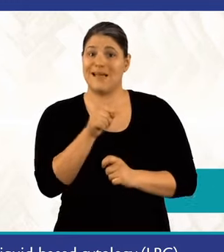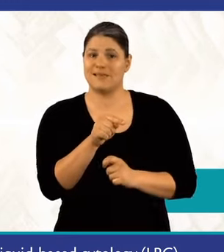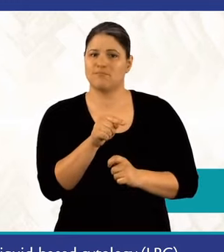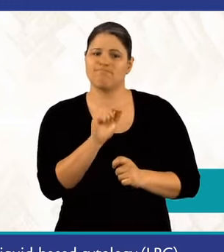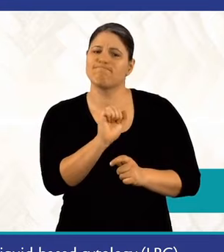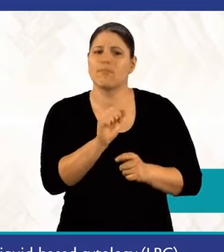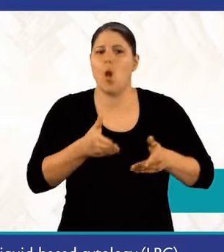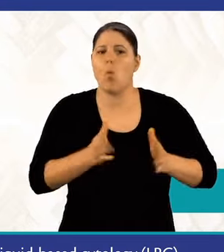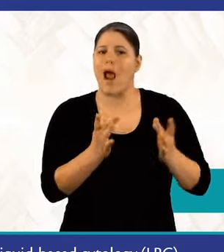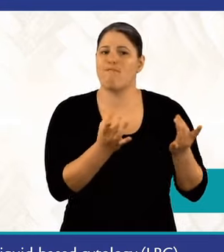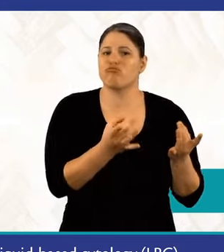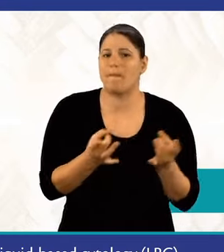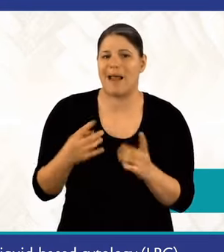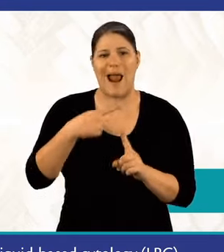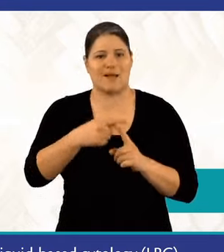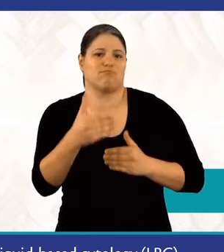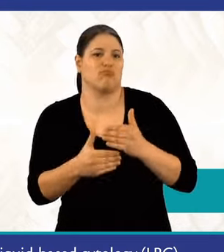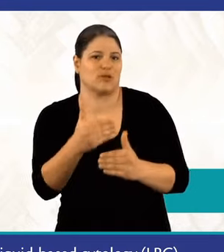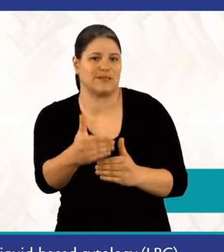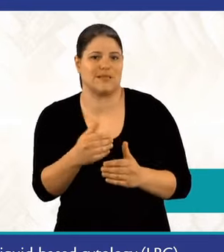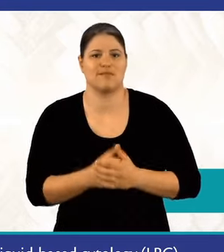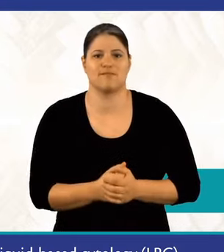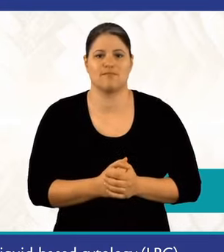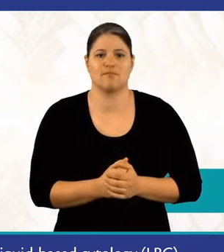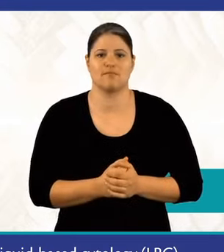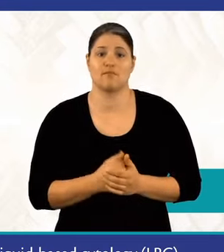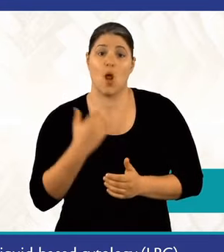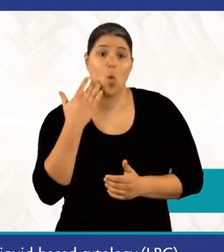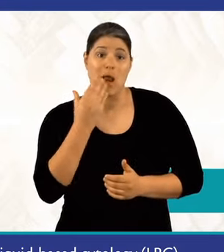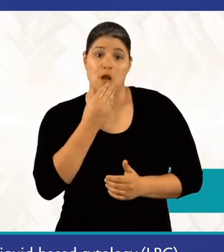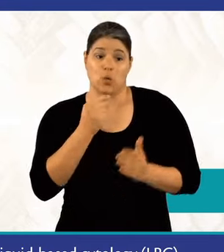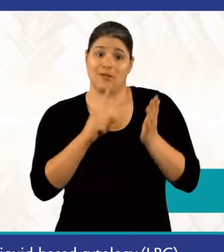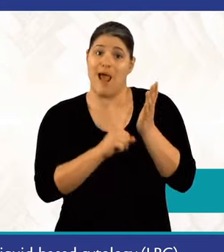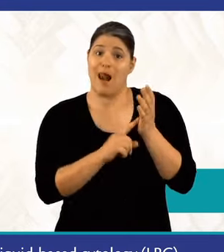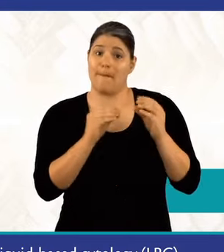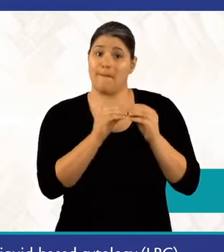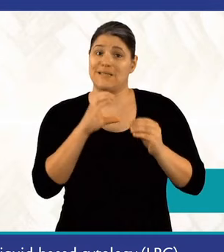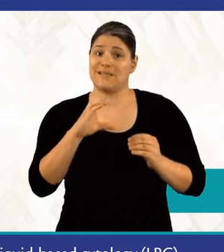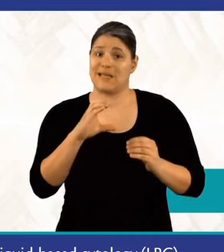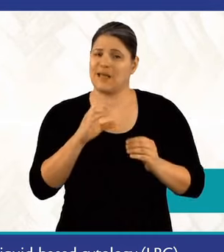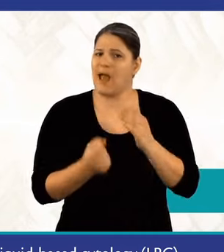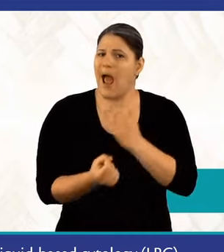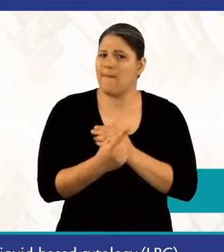Liquid-based cytology, LBC, is a method of preparing and processing cervical smears.